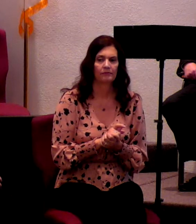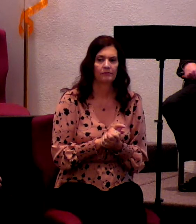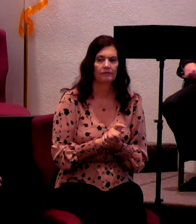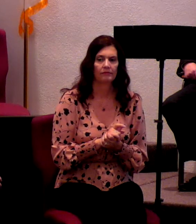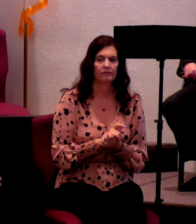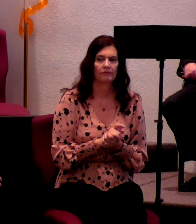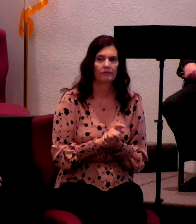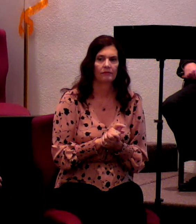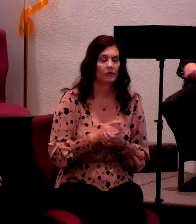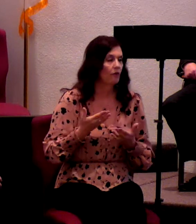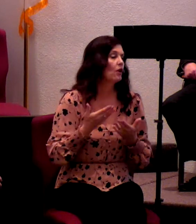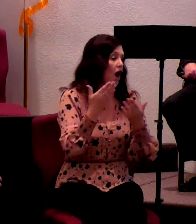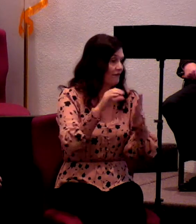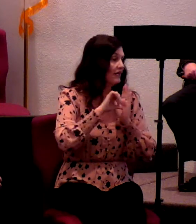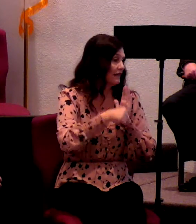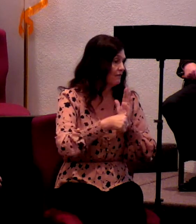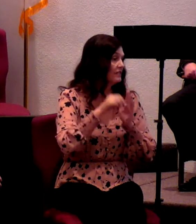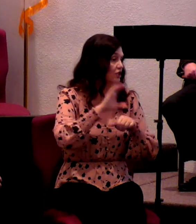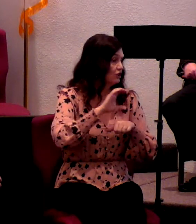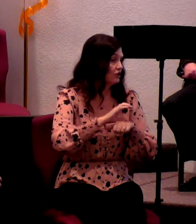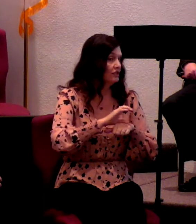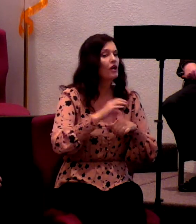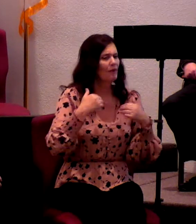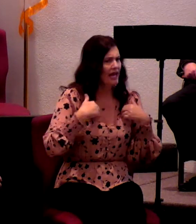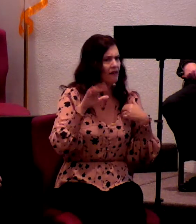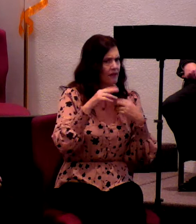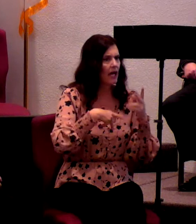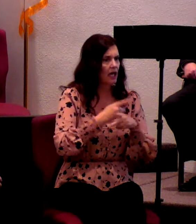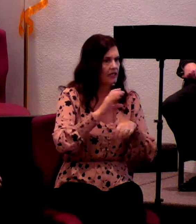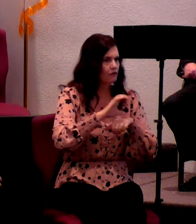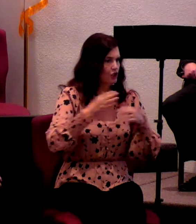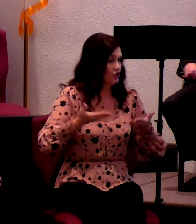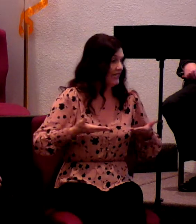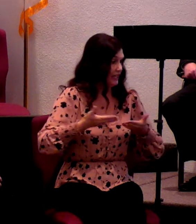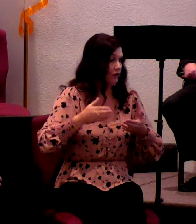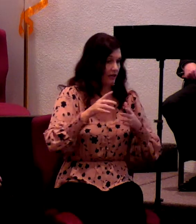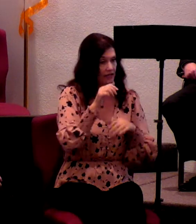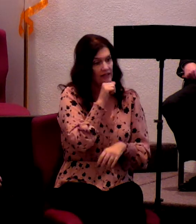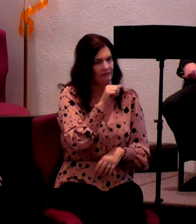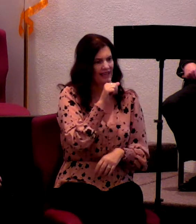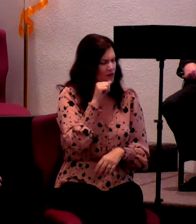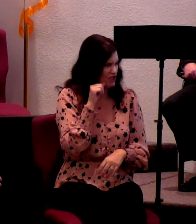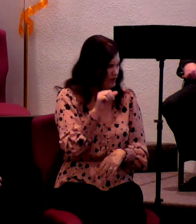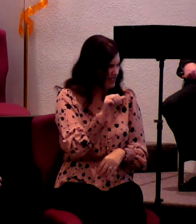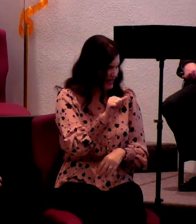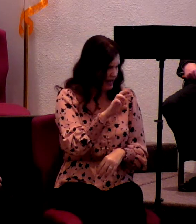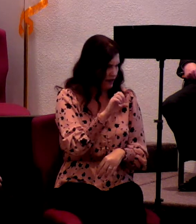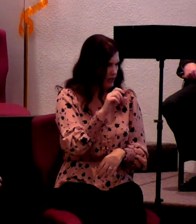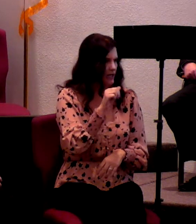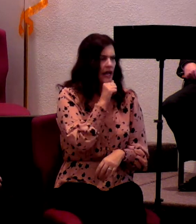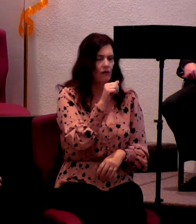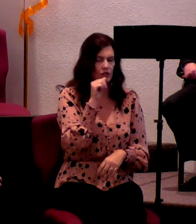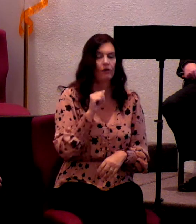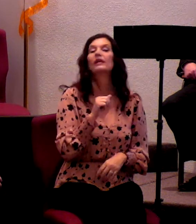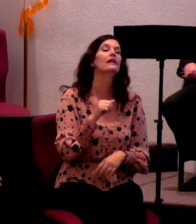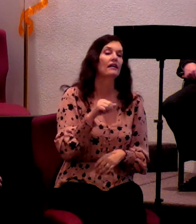We have those kinds of churches here in Arizona. They're called Set Free Ministries. Several of them are. And I think